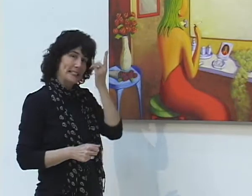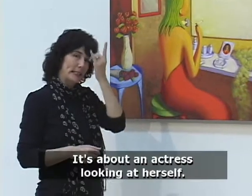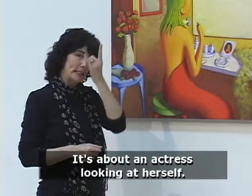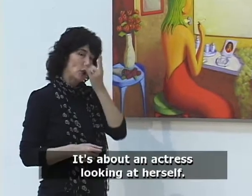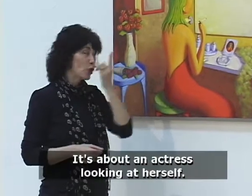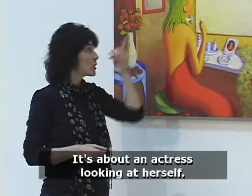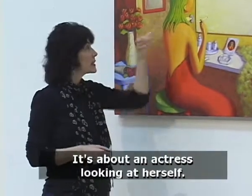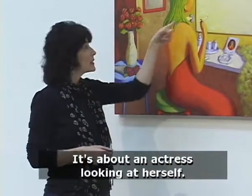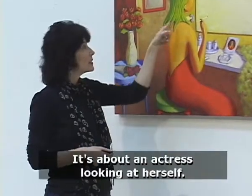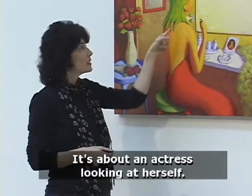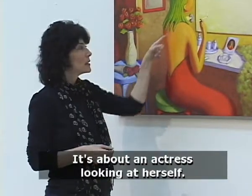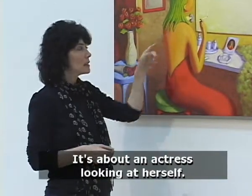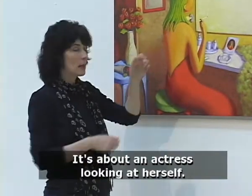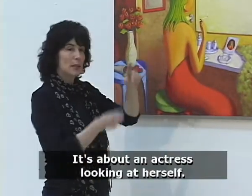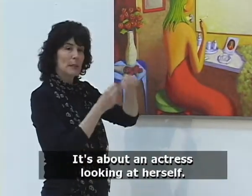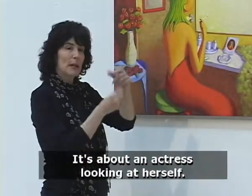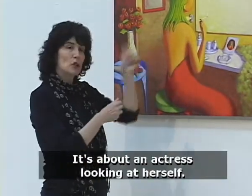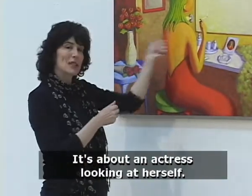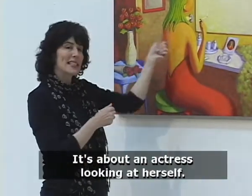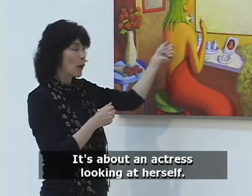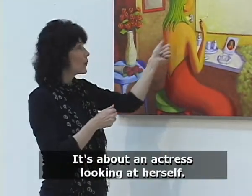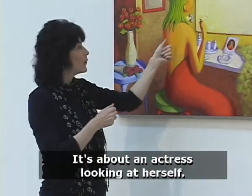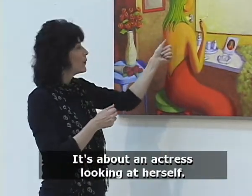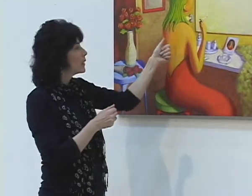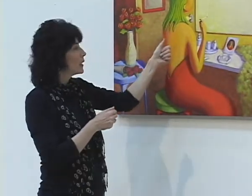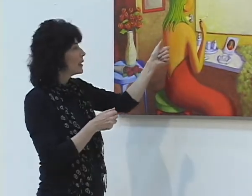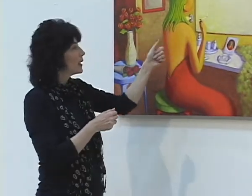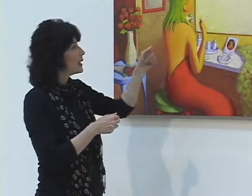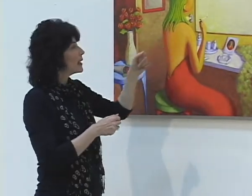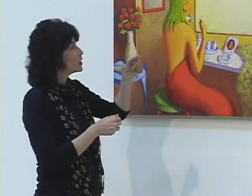It's about an actress looking at herself.